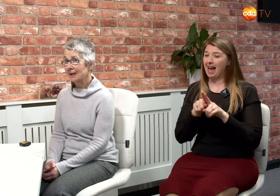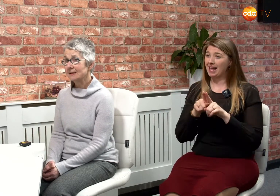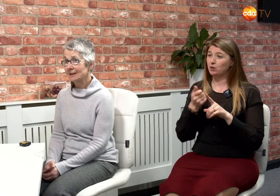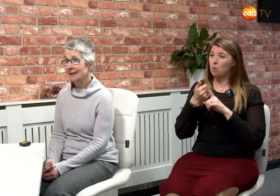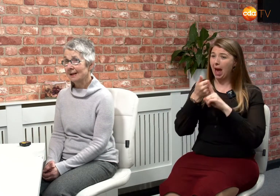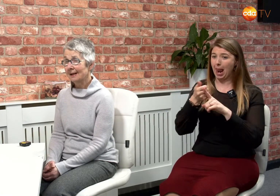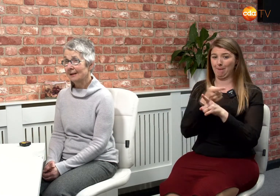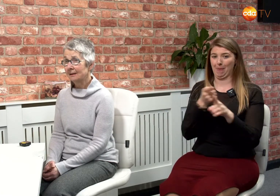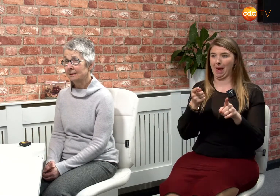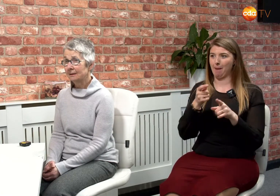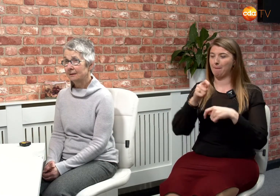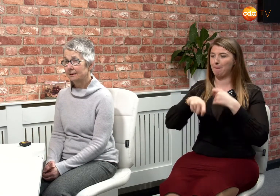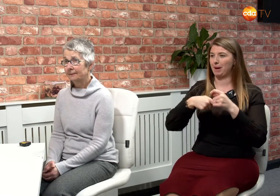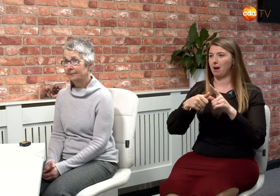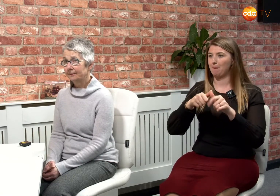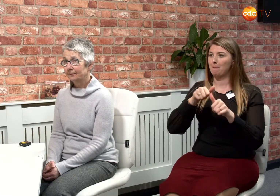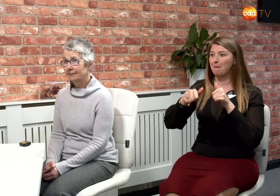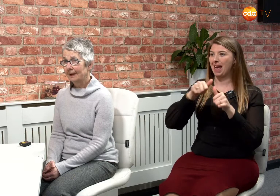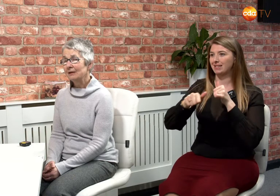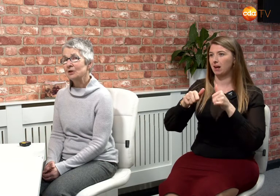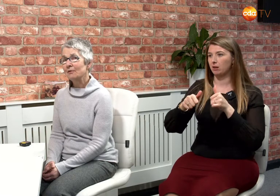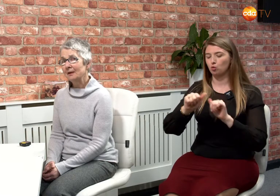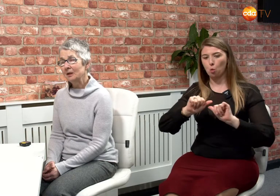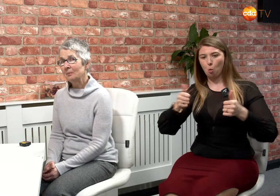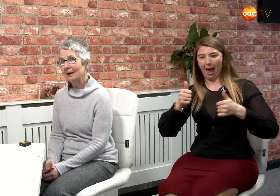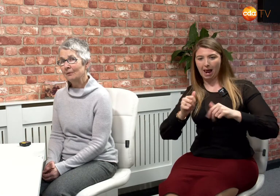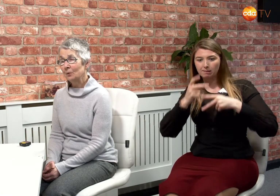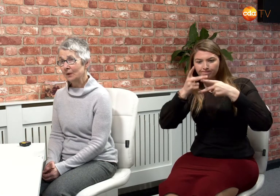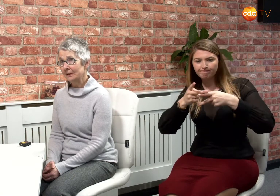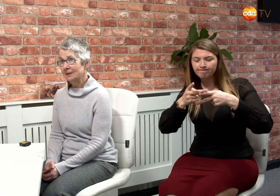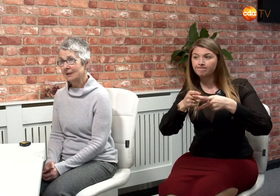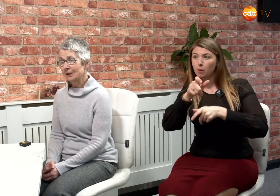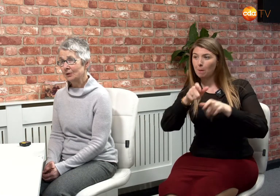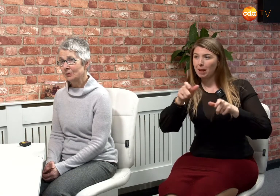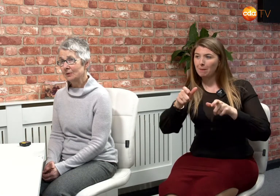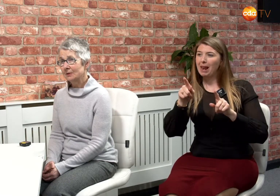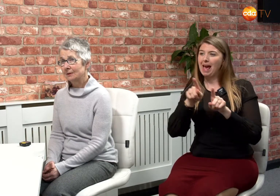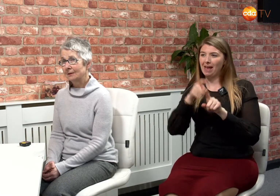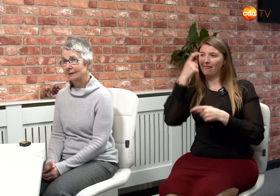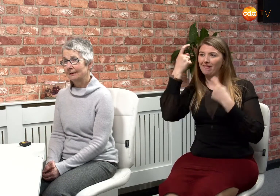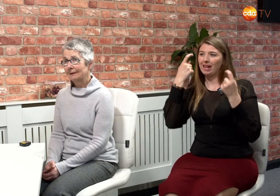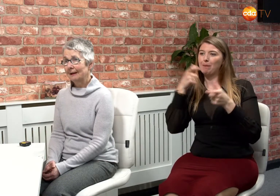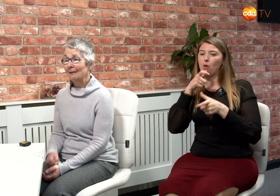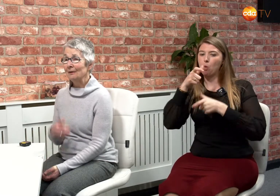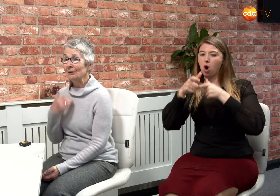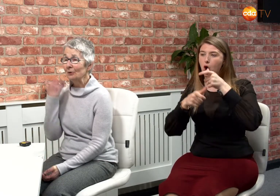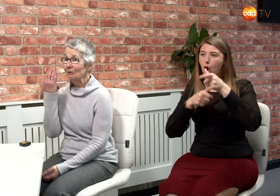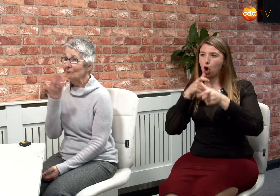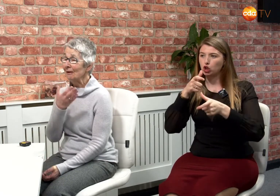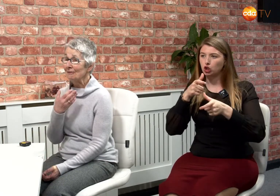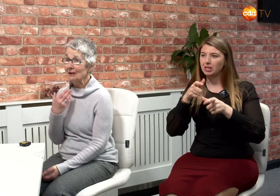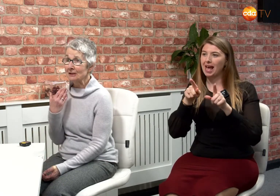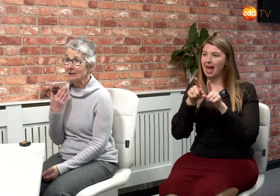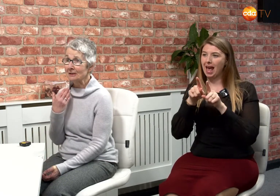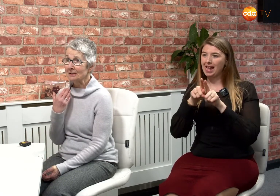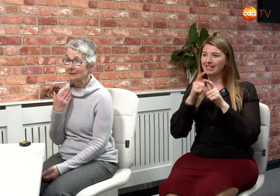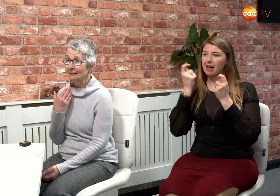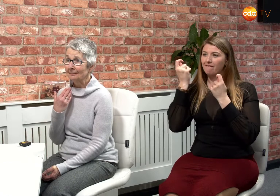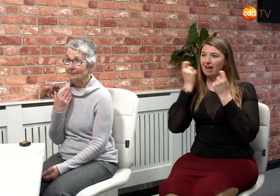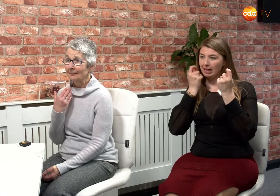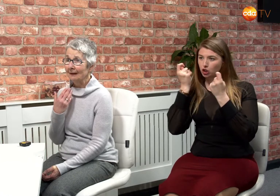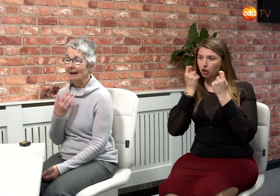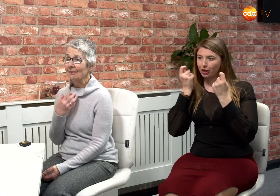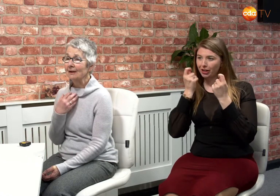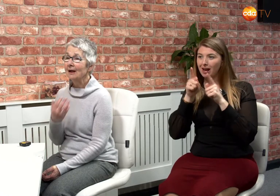do as well as they can and to think about the words they use and the look on their